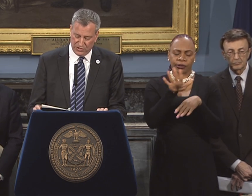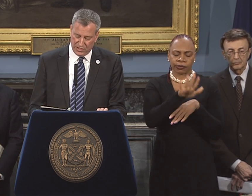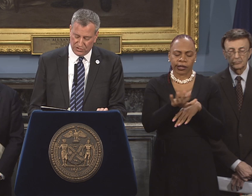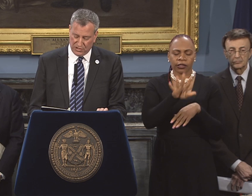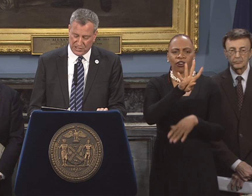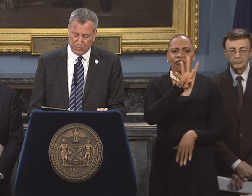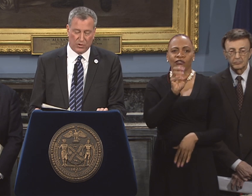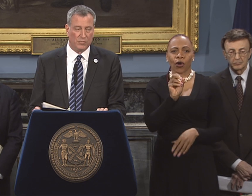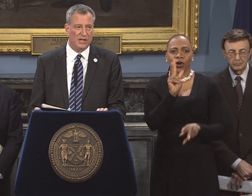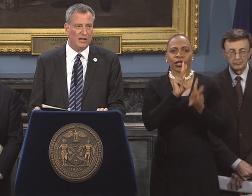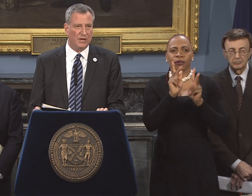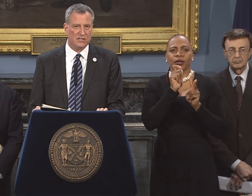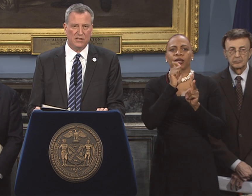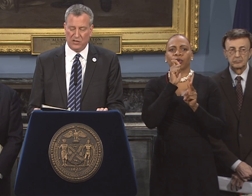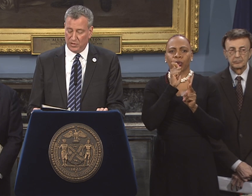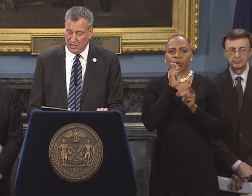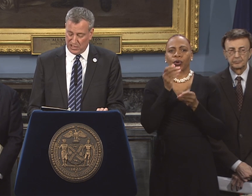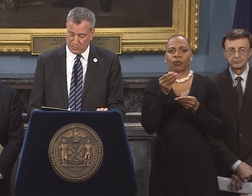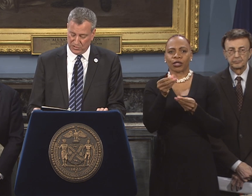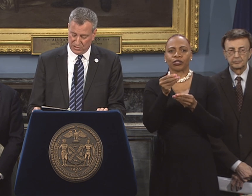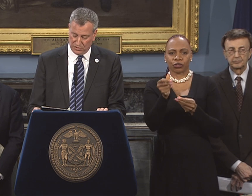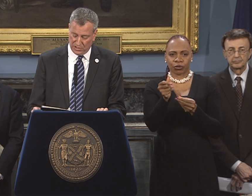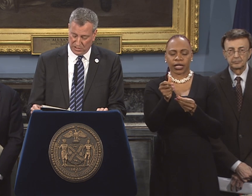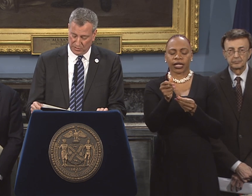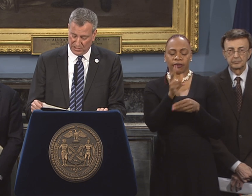have been treated and transported by EMS to nearby